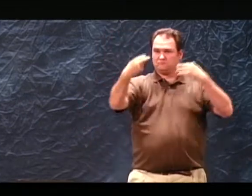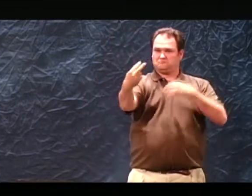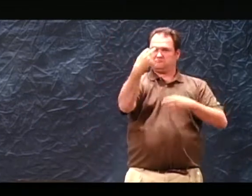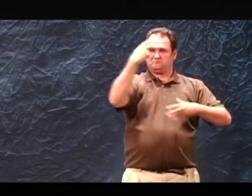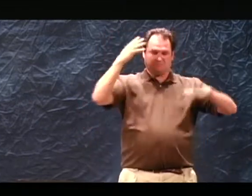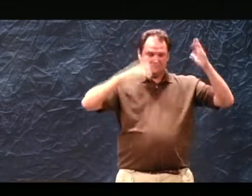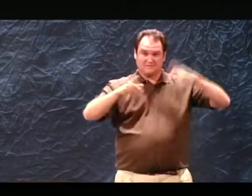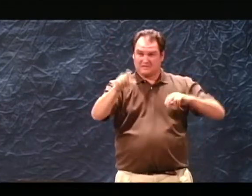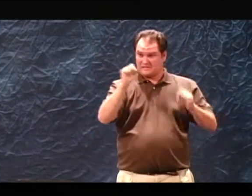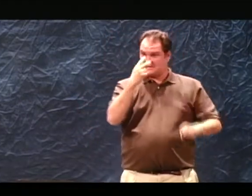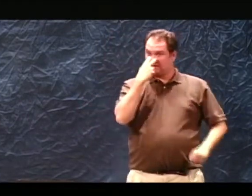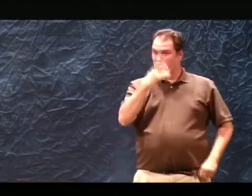maintain life